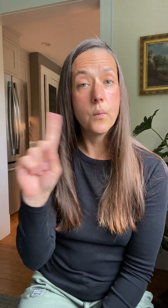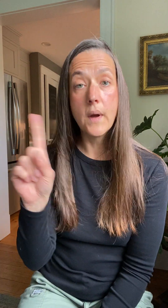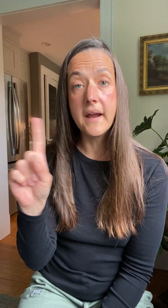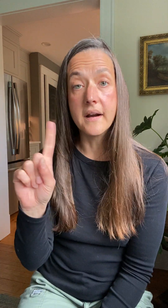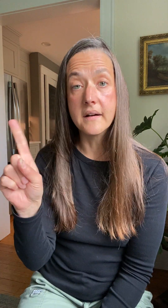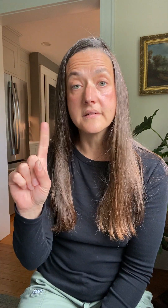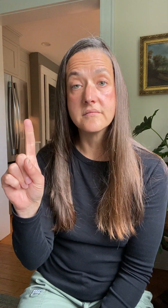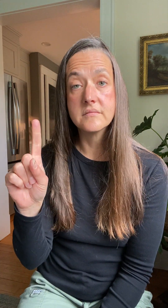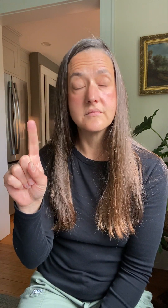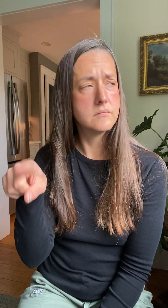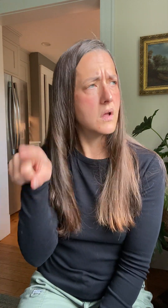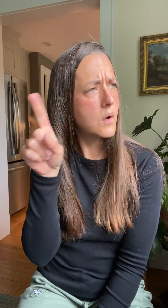Where.